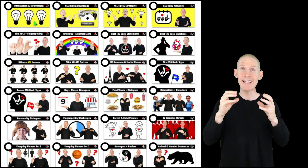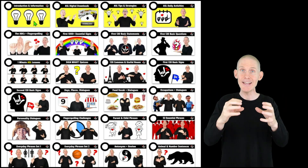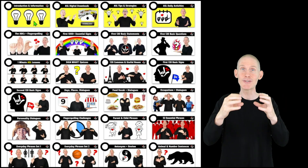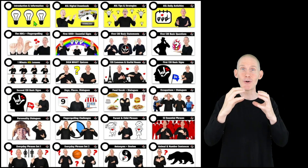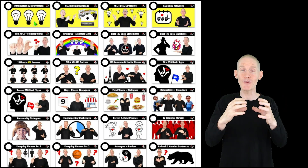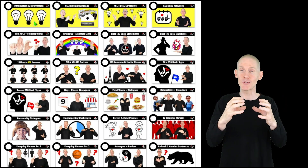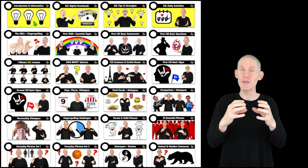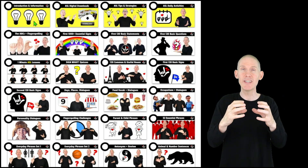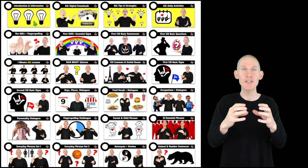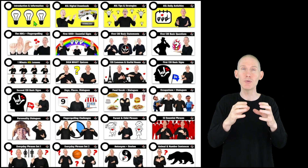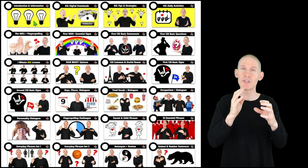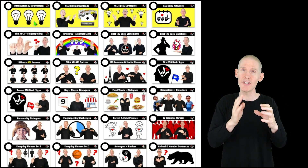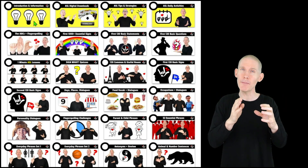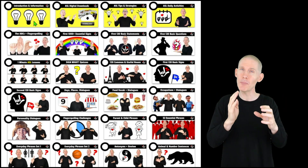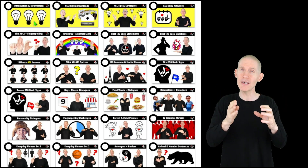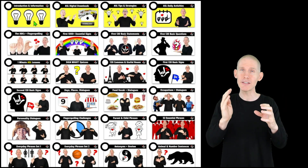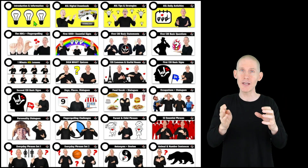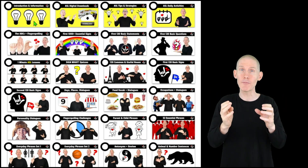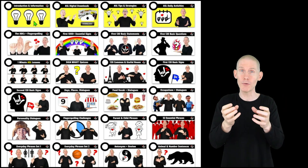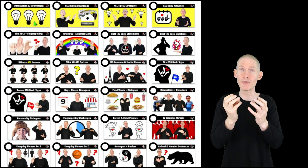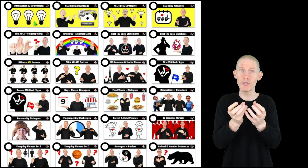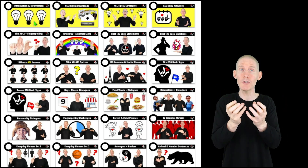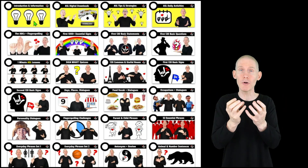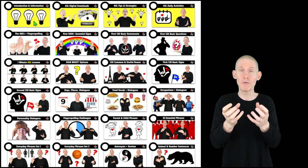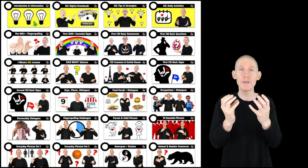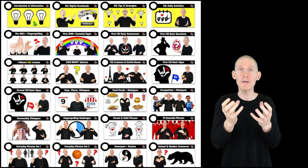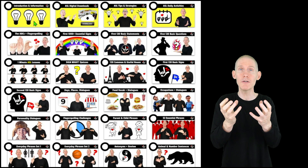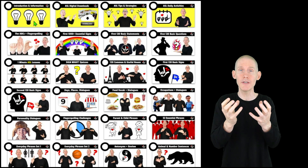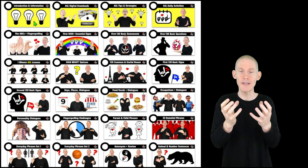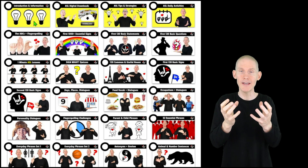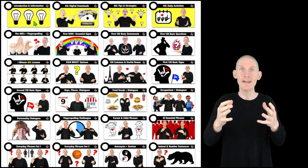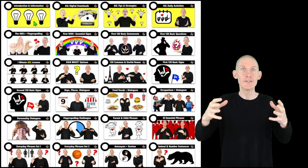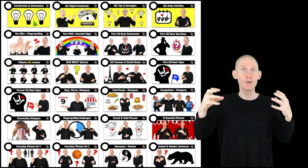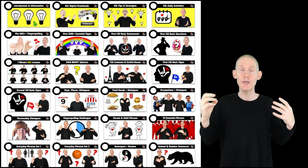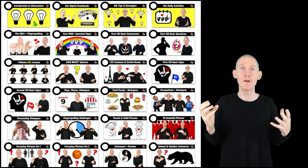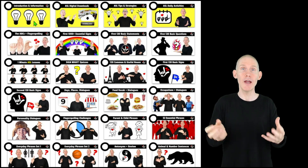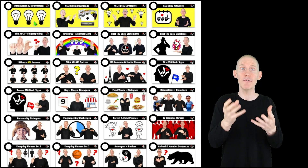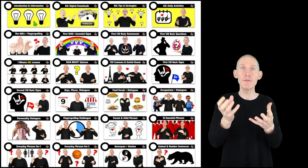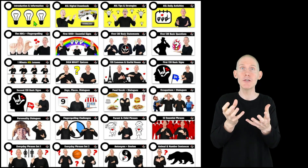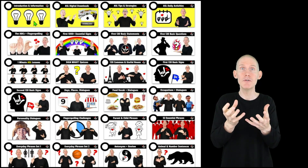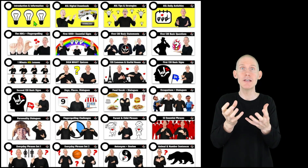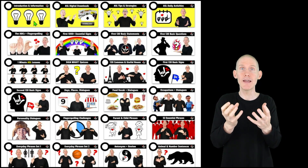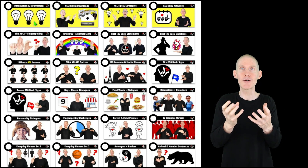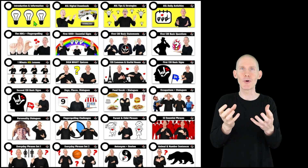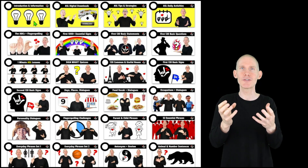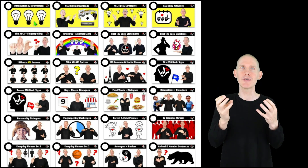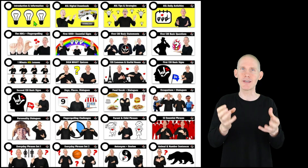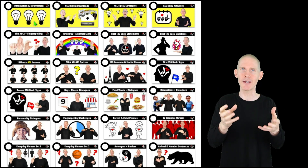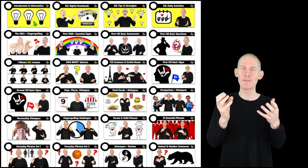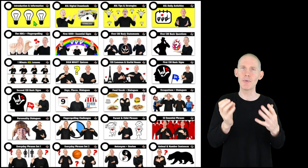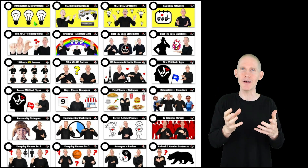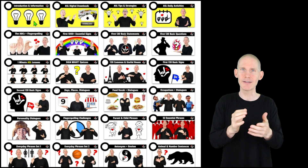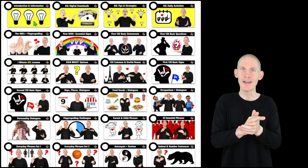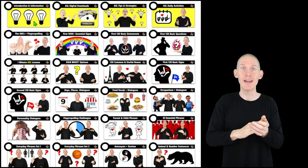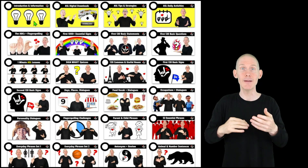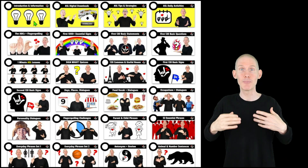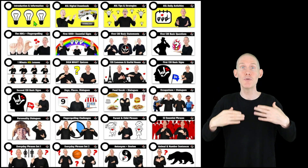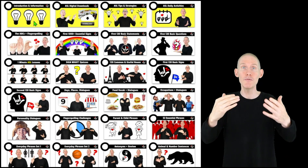each course, we teach you step by step from zero, literally, so that you have everything you need in that course to kick butt and improve your